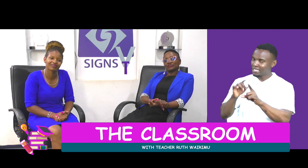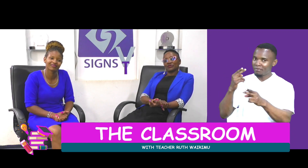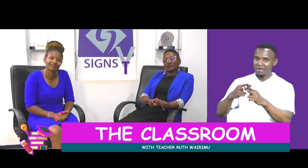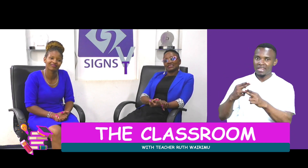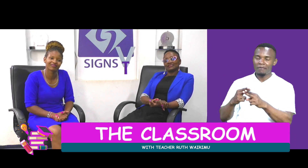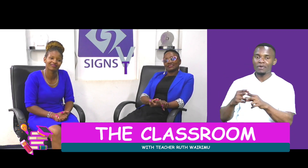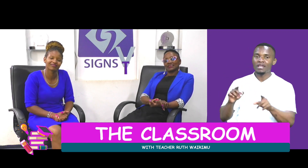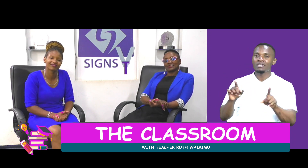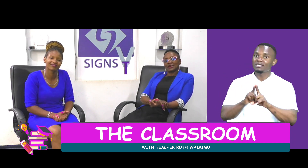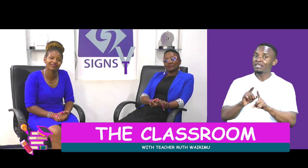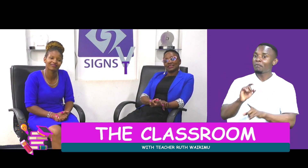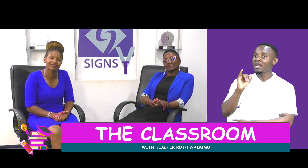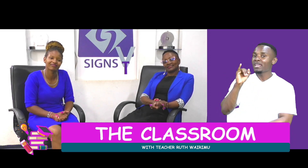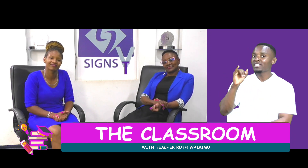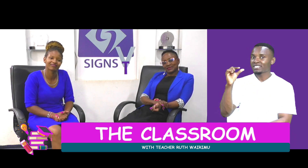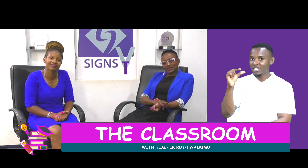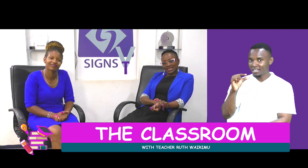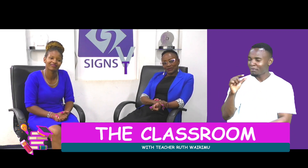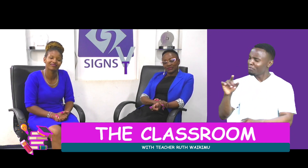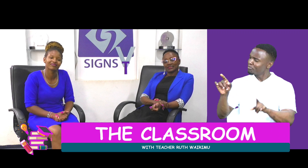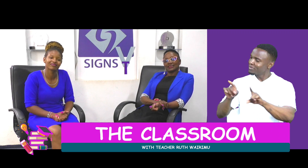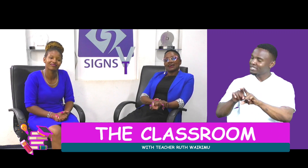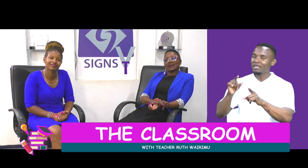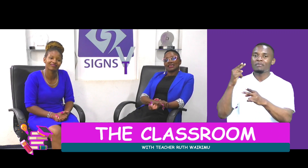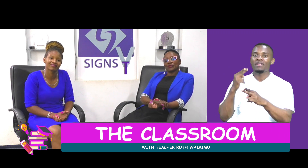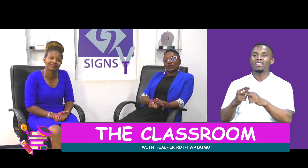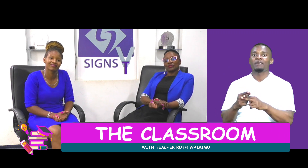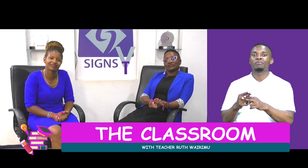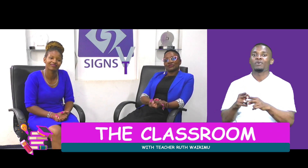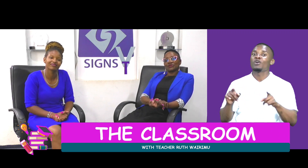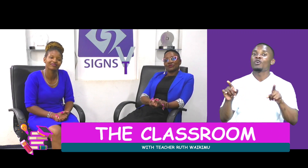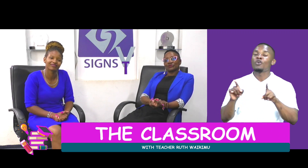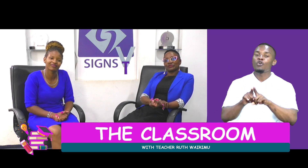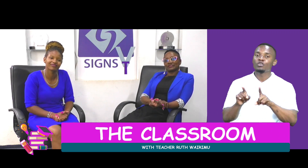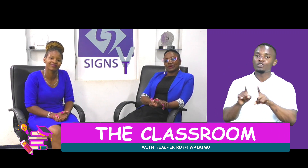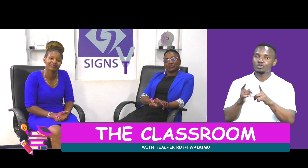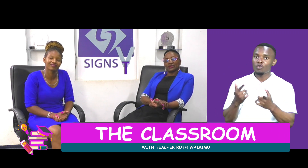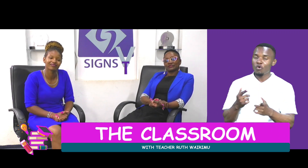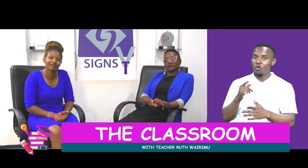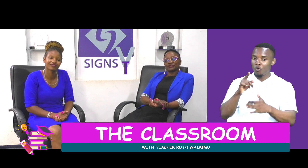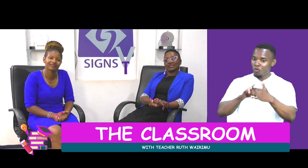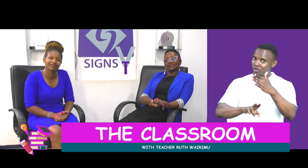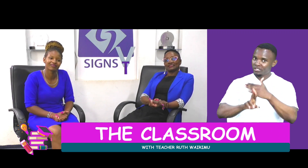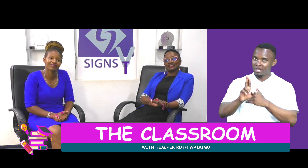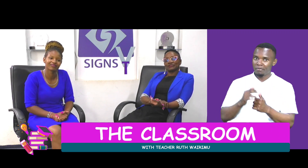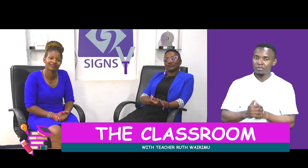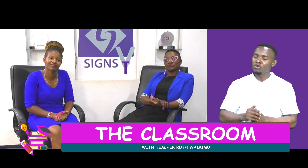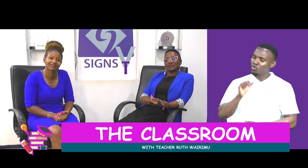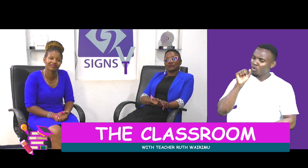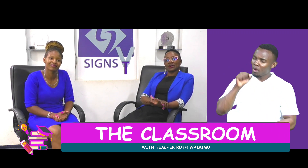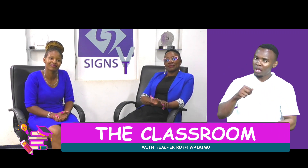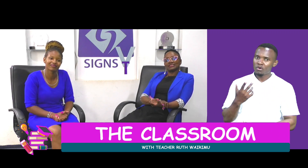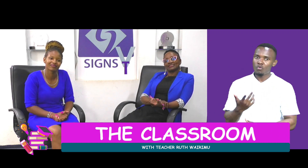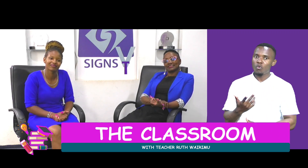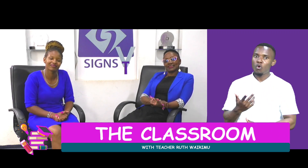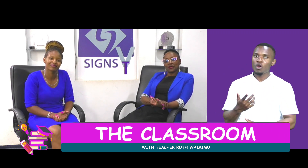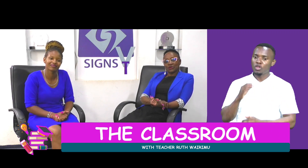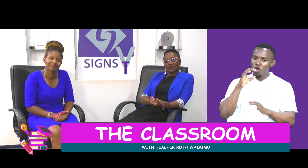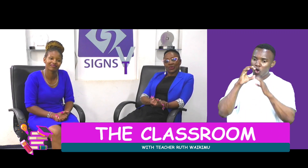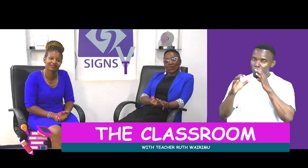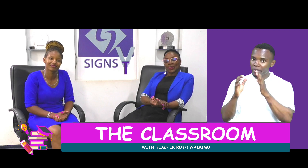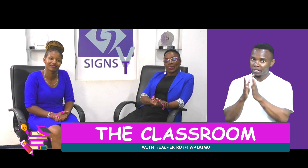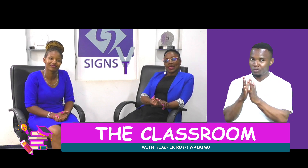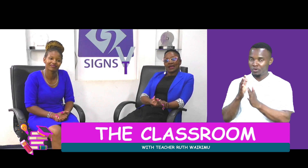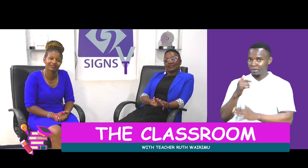I'm also on Instagram, same name. I am also on WhatsApp, so you can reach out on me kwa